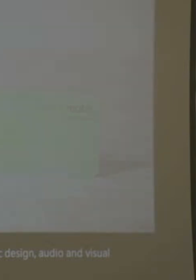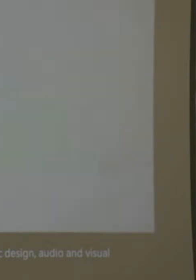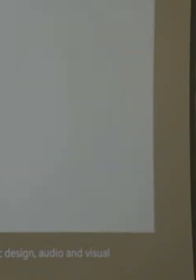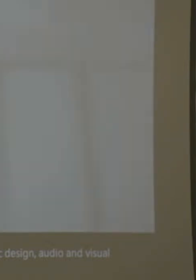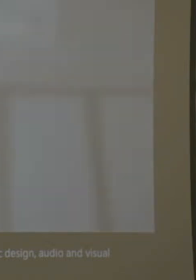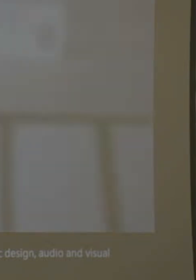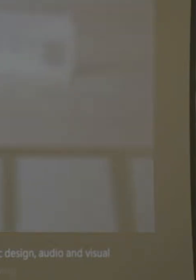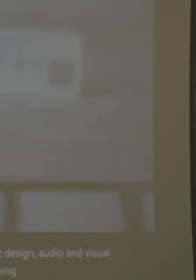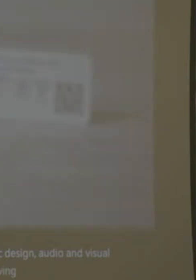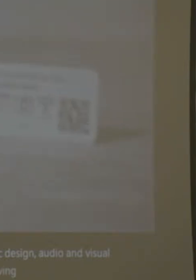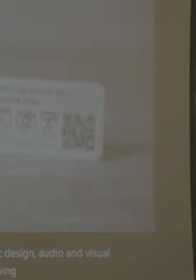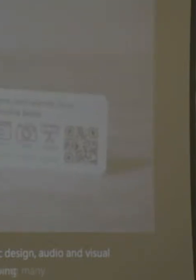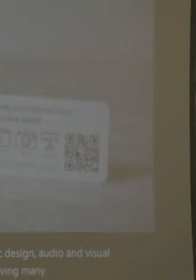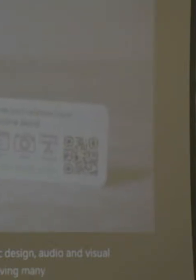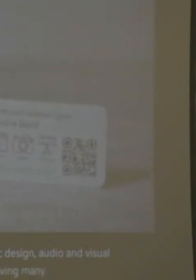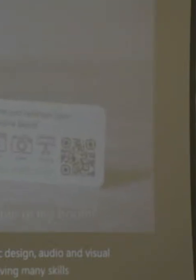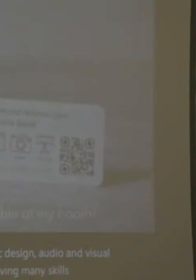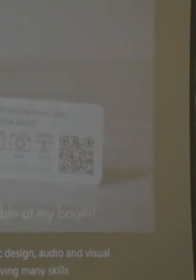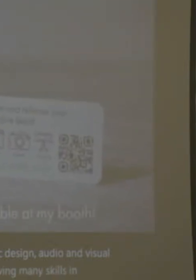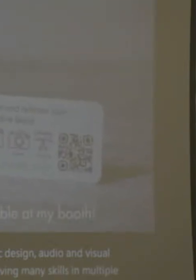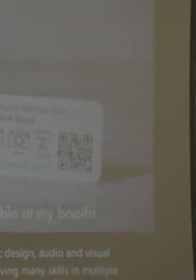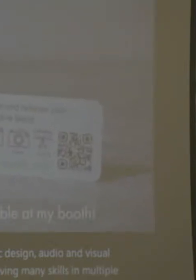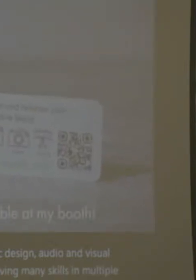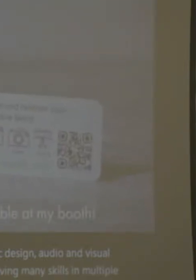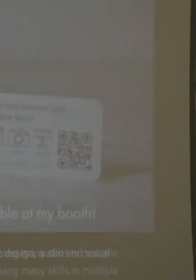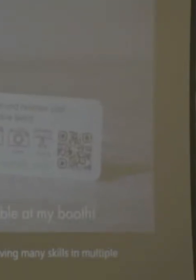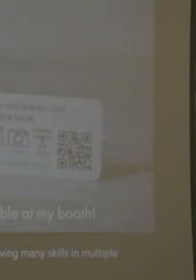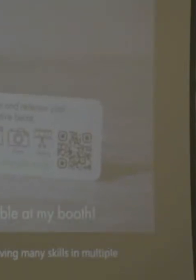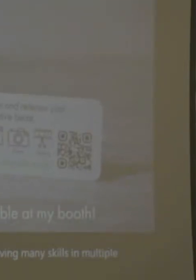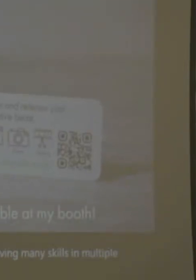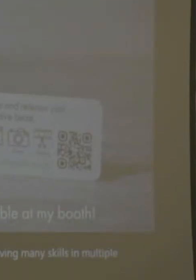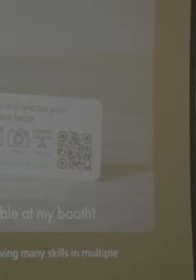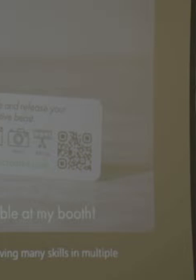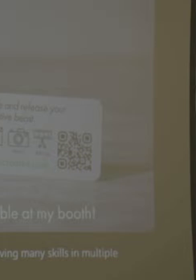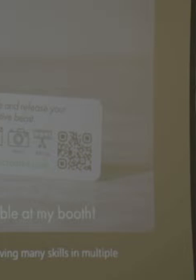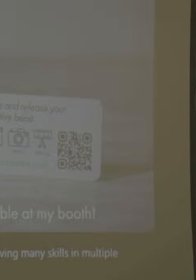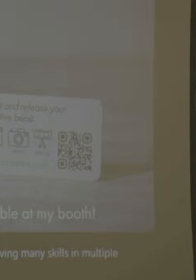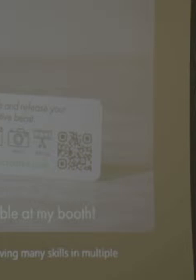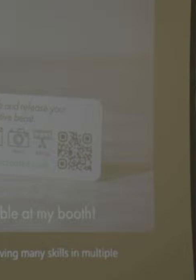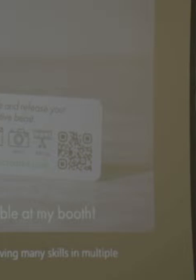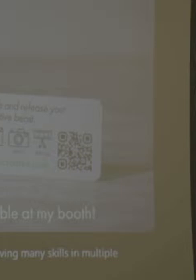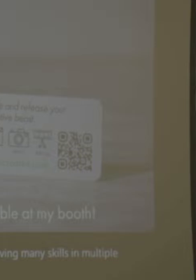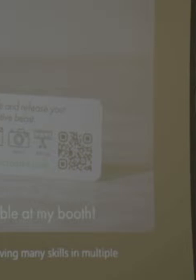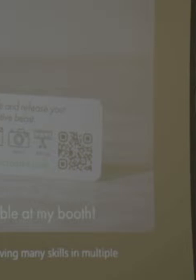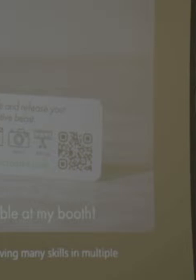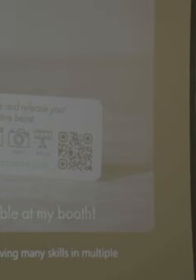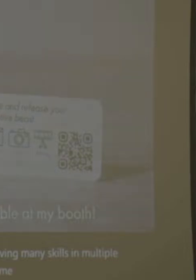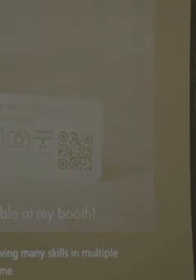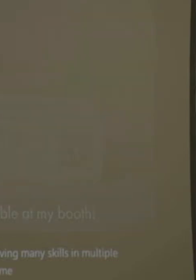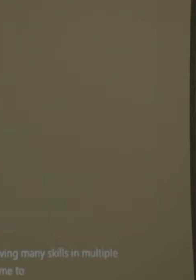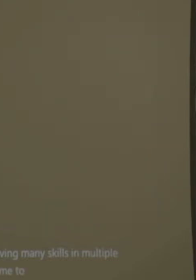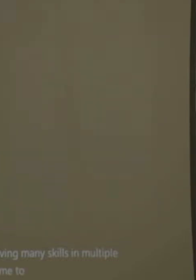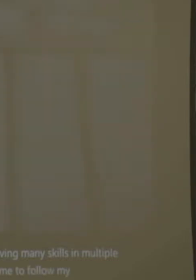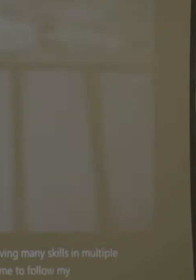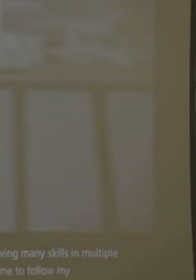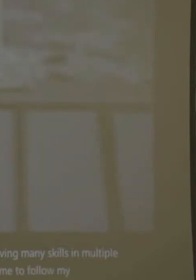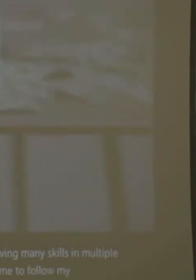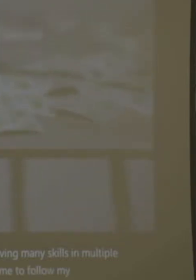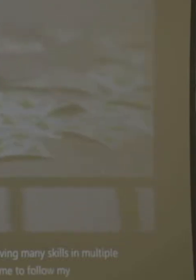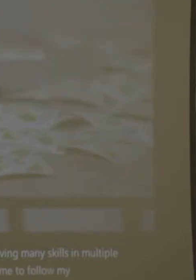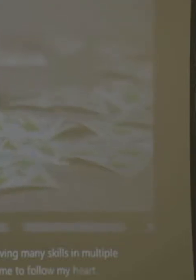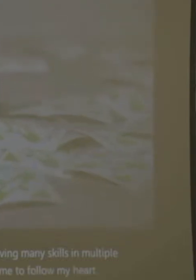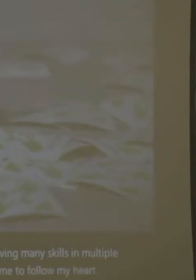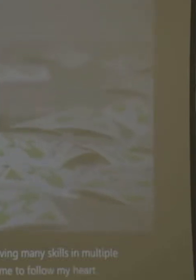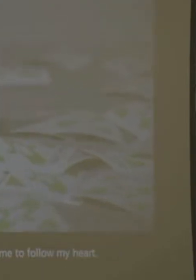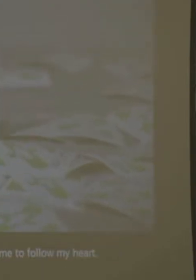many skills in multiple categories helps me stand out. It's integral for me to follow my heart, showcase my